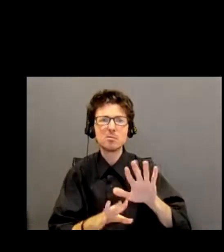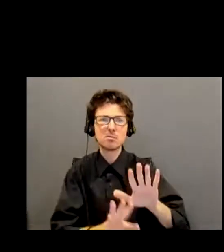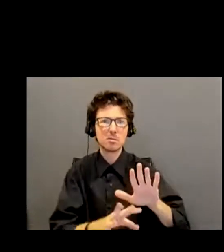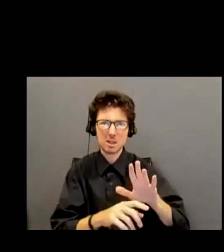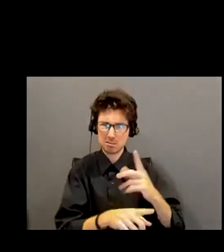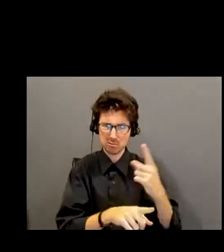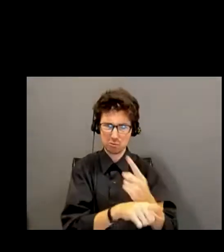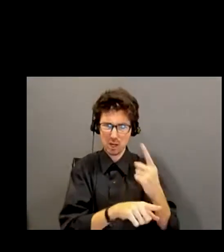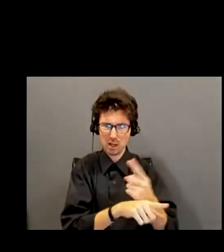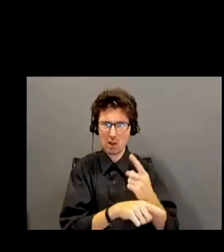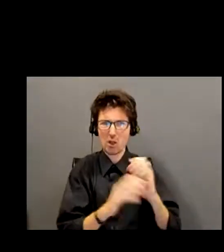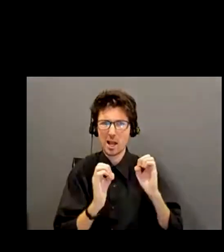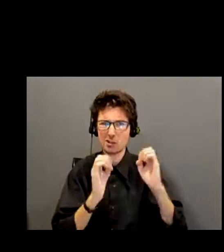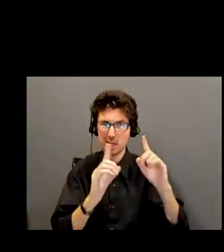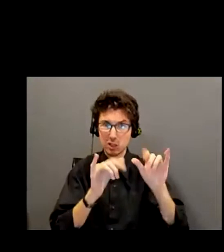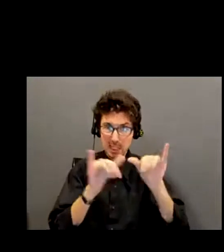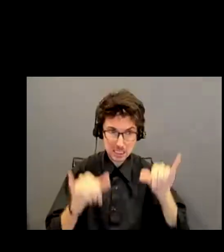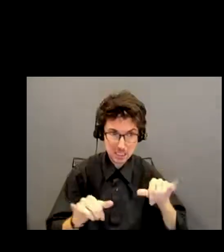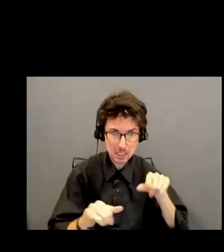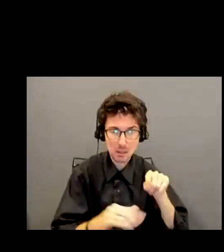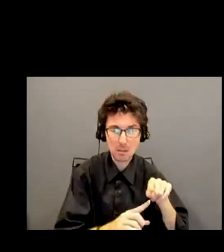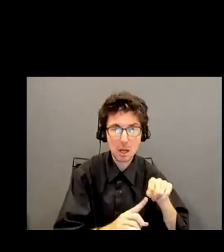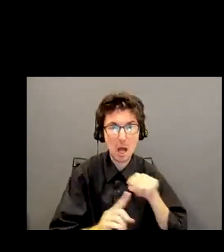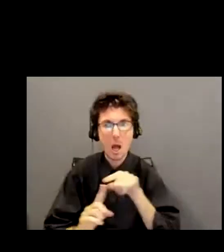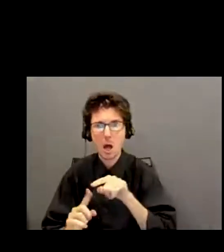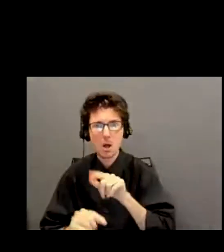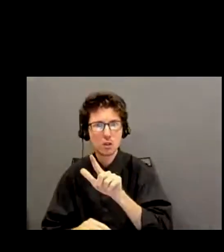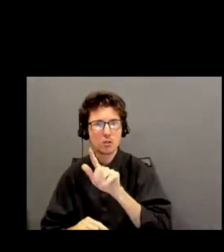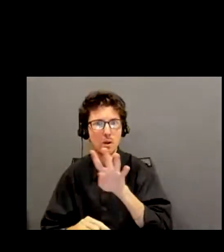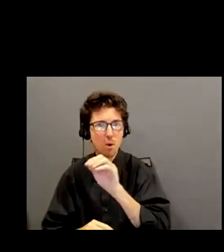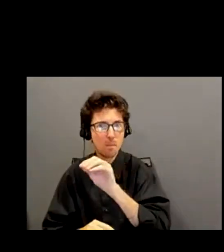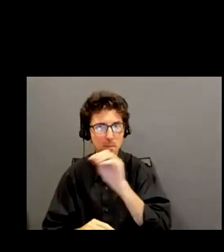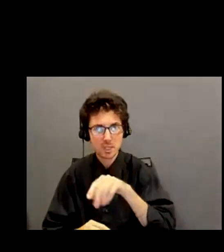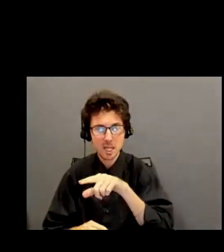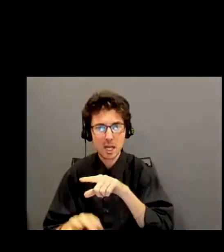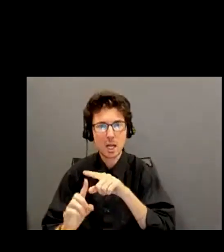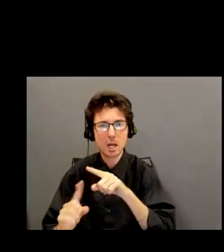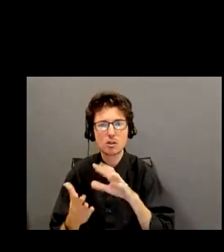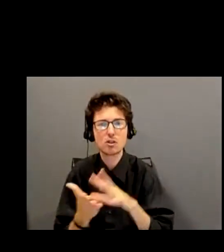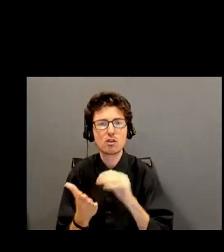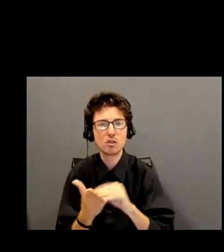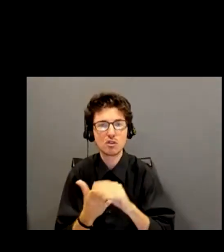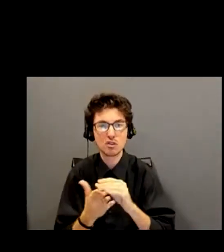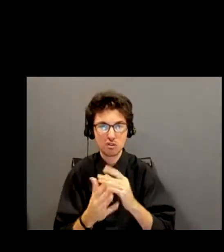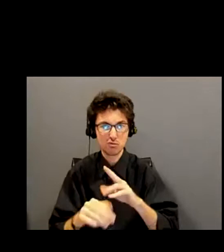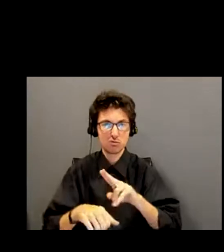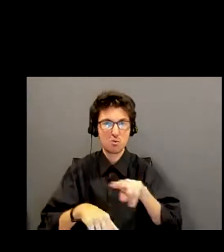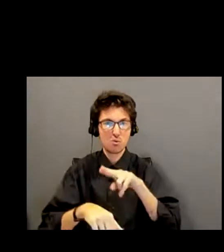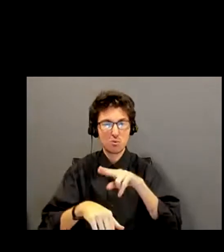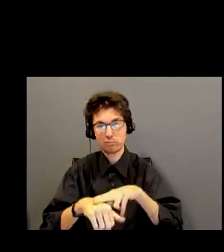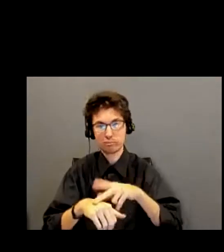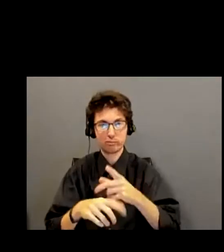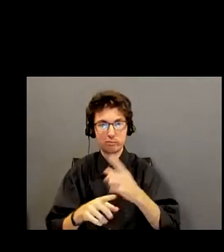another 24% are learning in special classes in regular school, there are still almost a